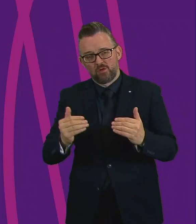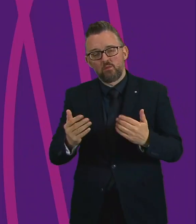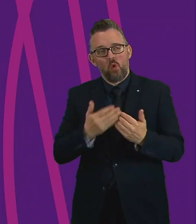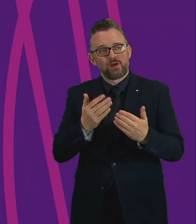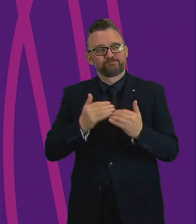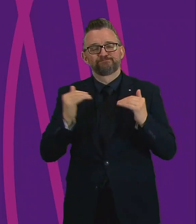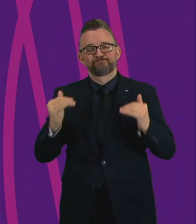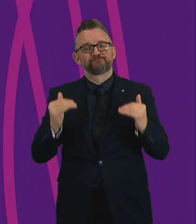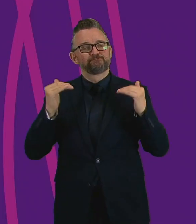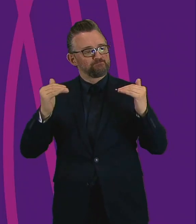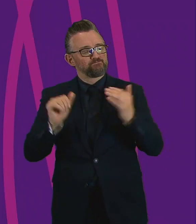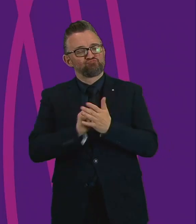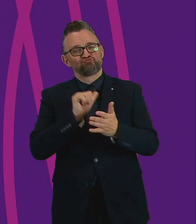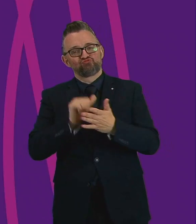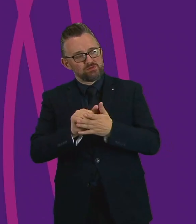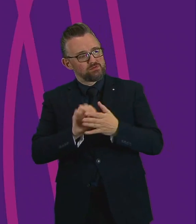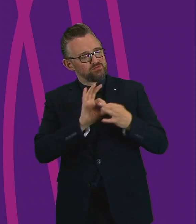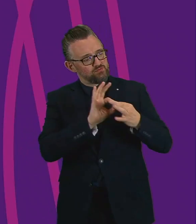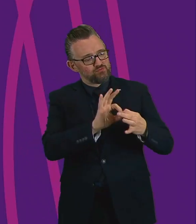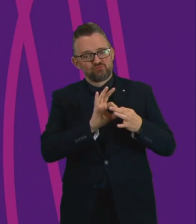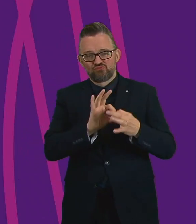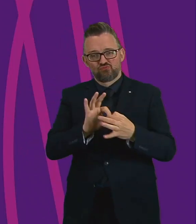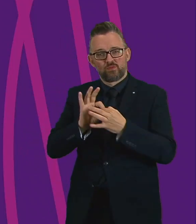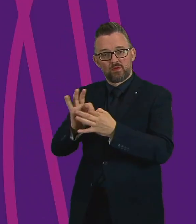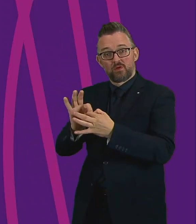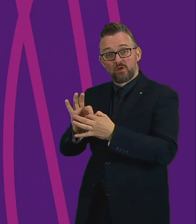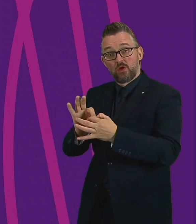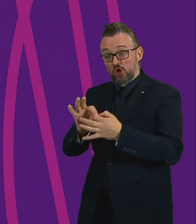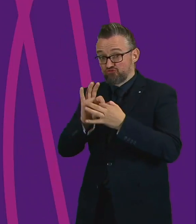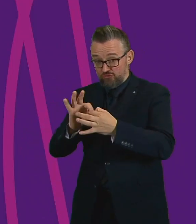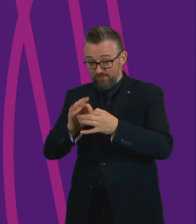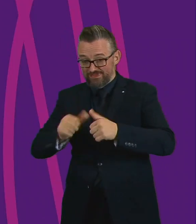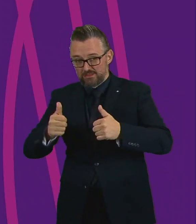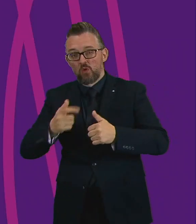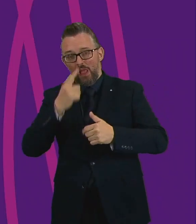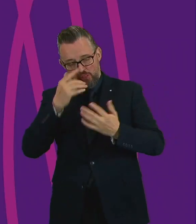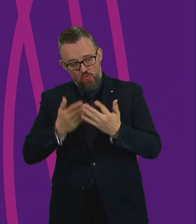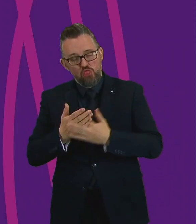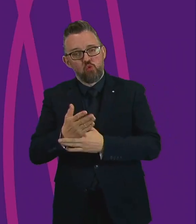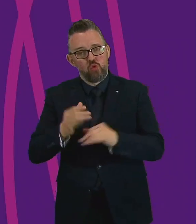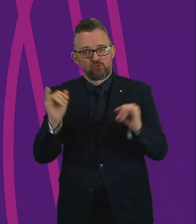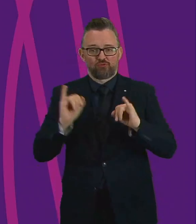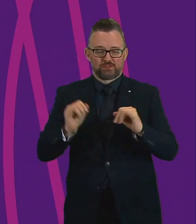relationship, because that way, together, we can get through this crisis. Thank you.